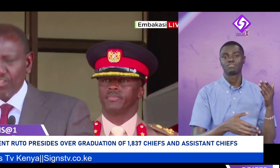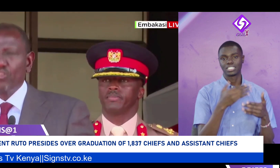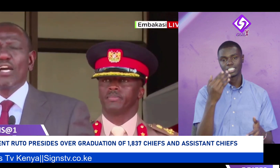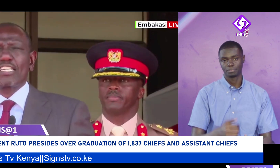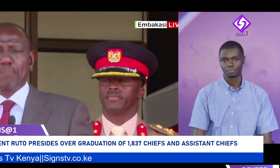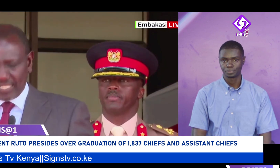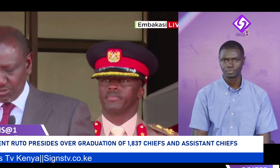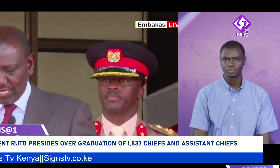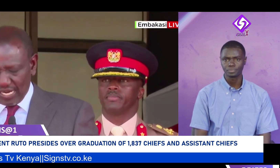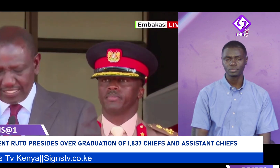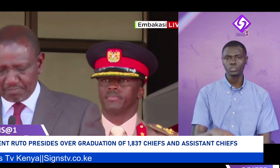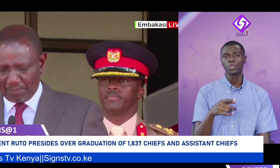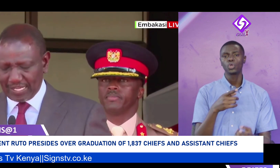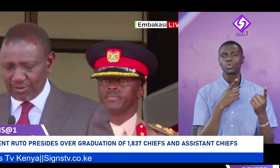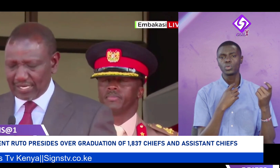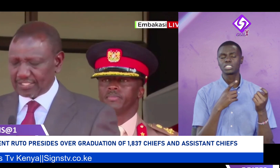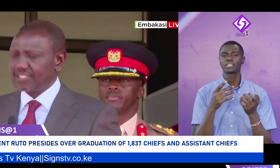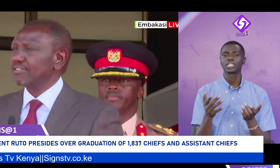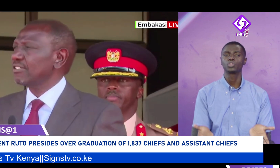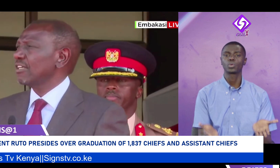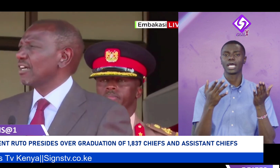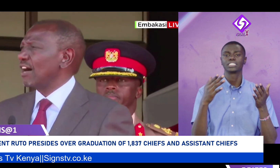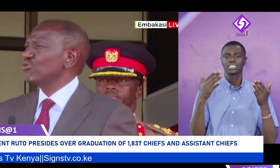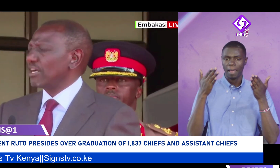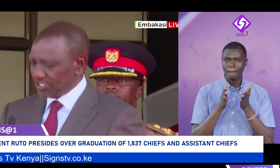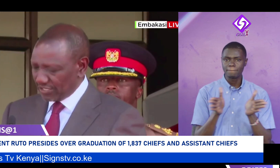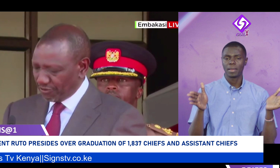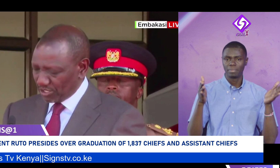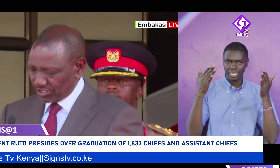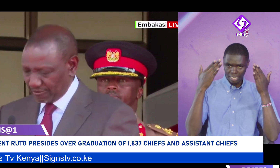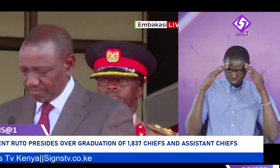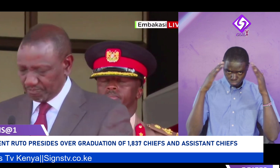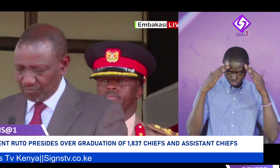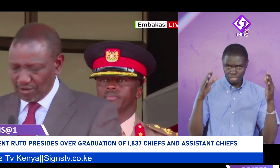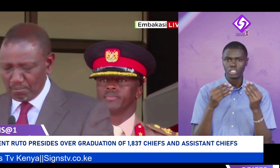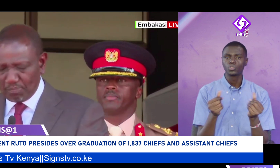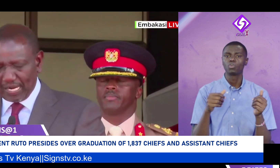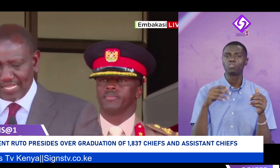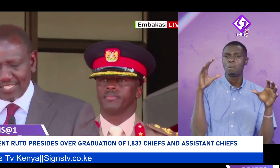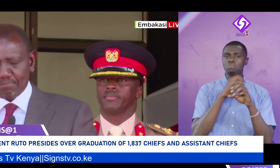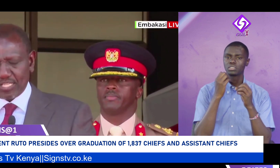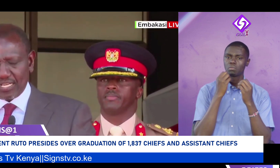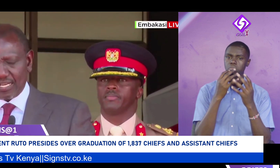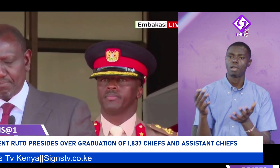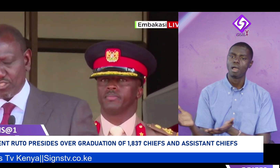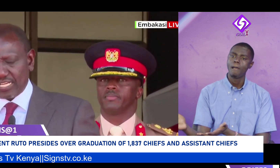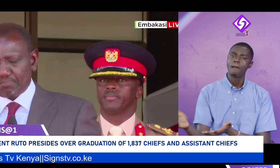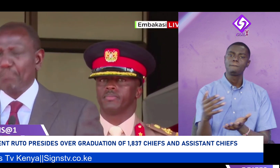are expected to enhance public awareness, counter misinformation, mobilize uptake and protect public